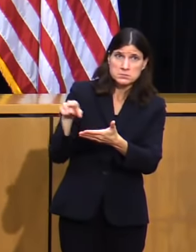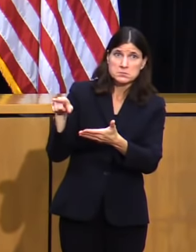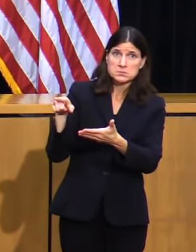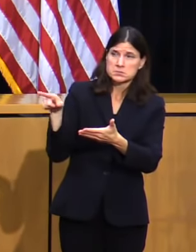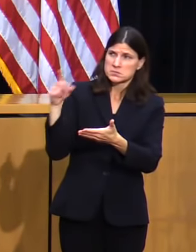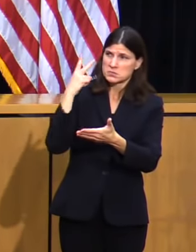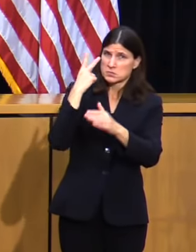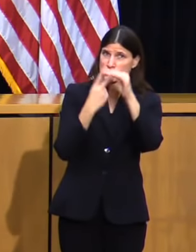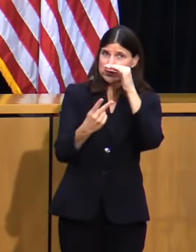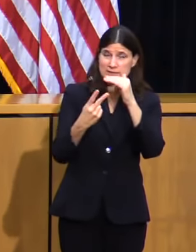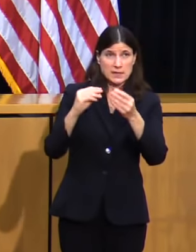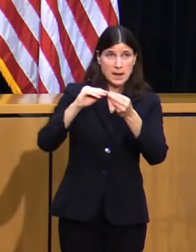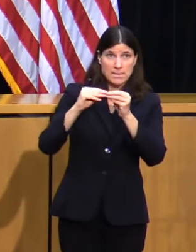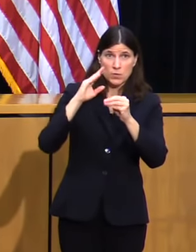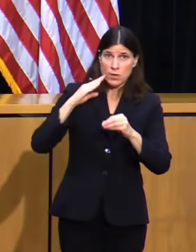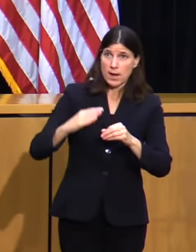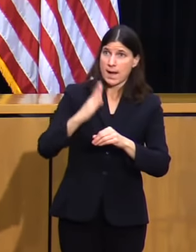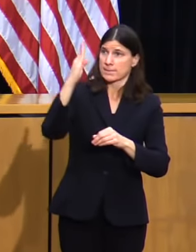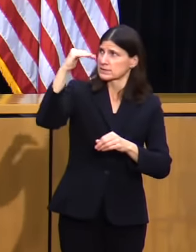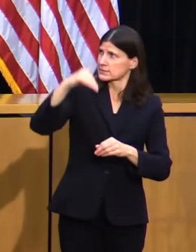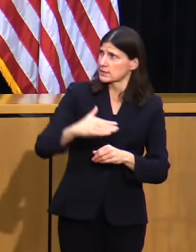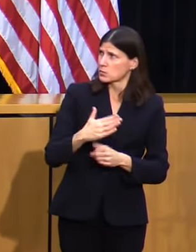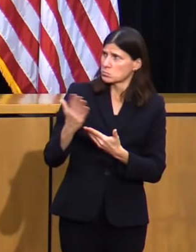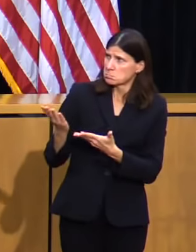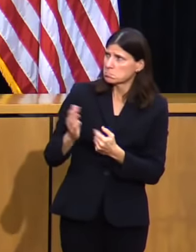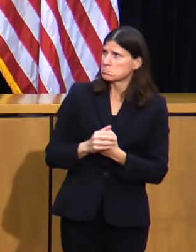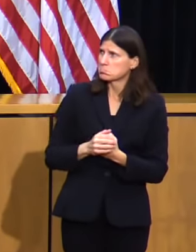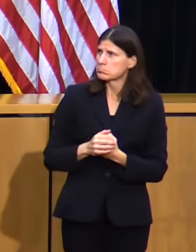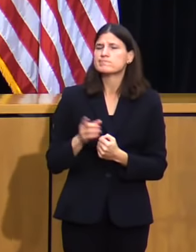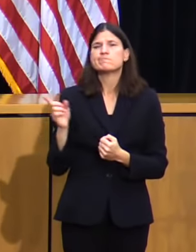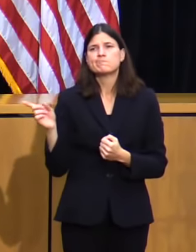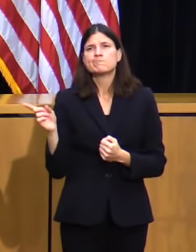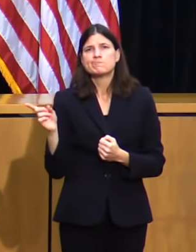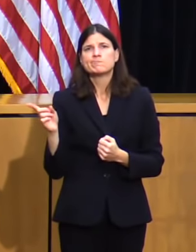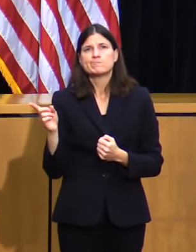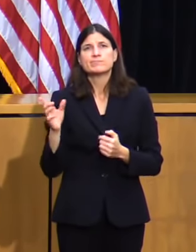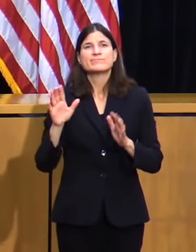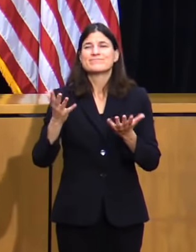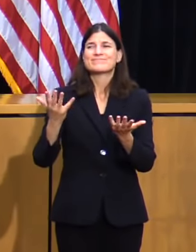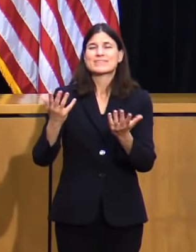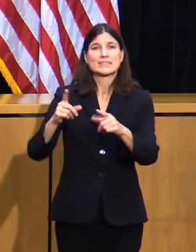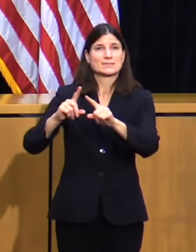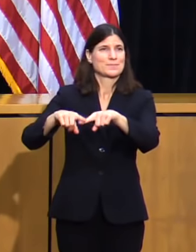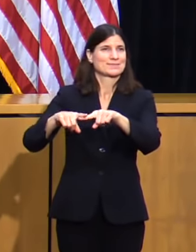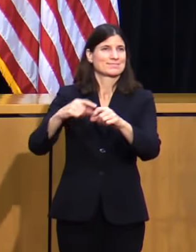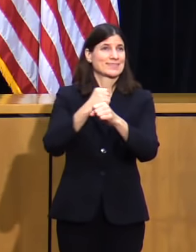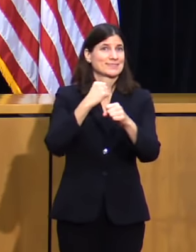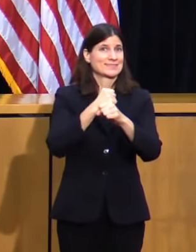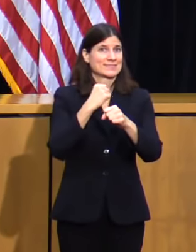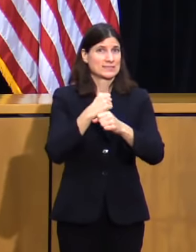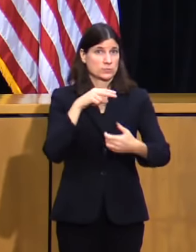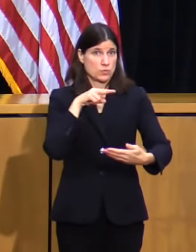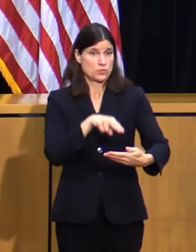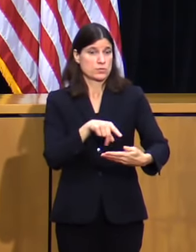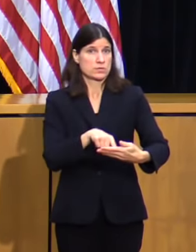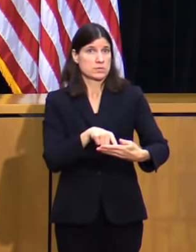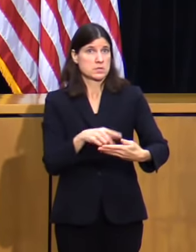that. It's really going to come down to some extent how much benefit we'll get from